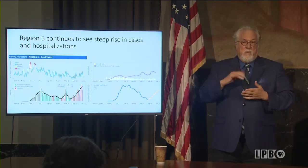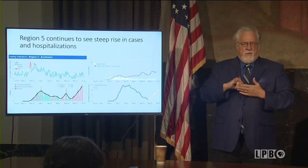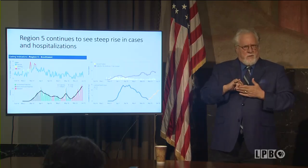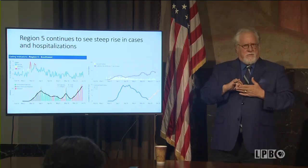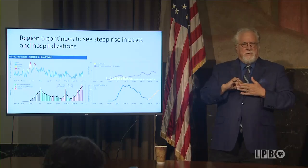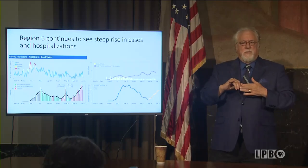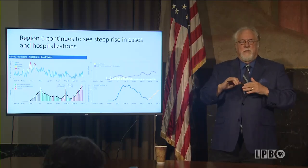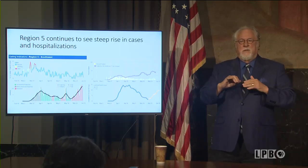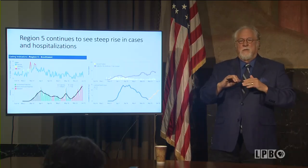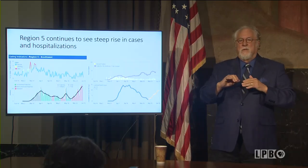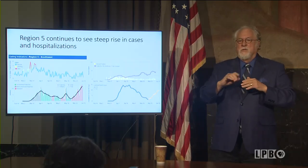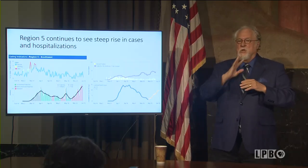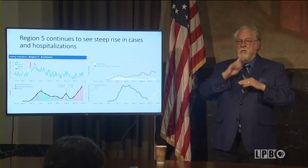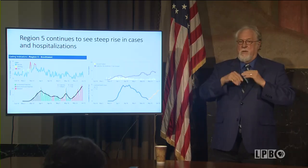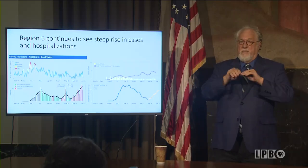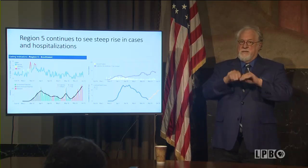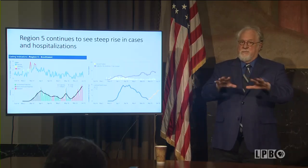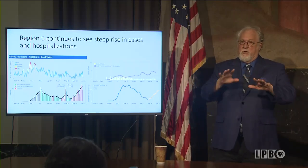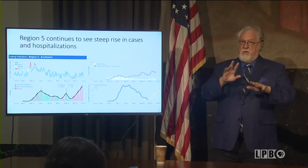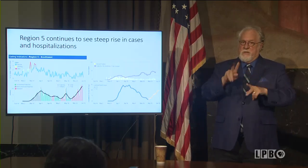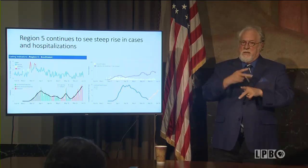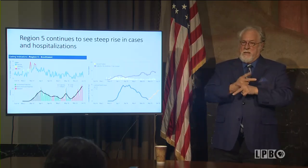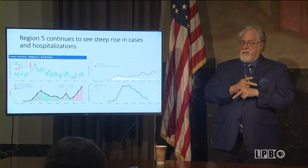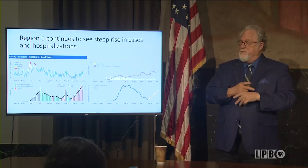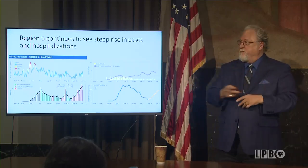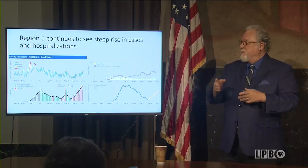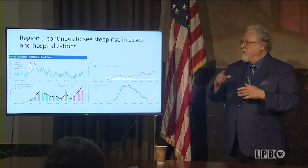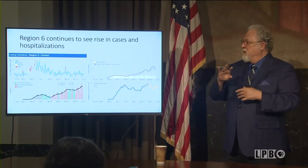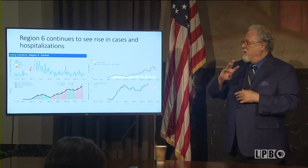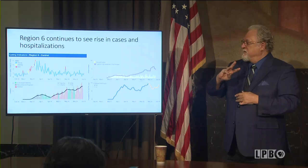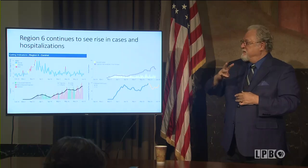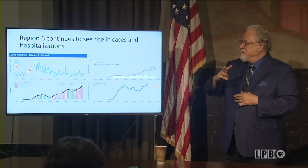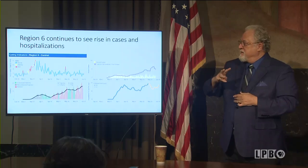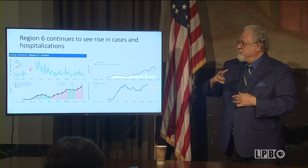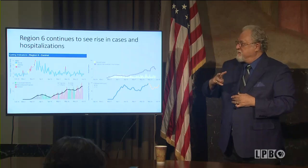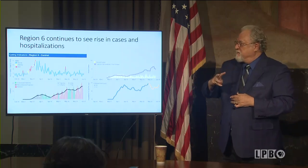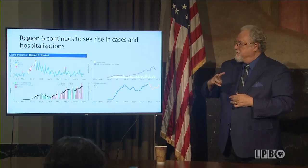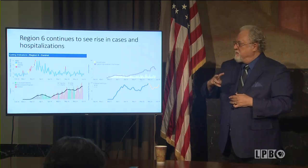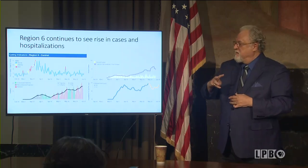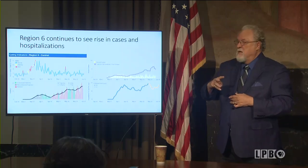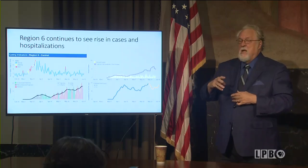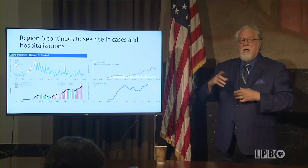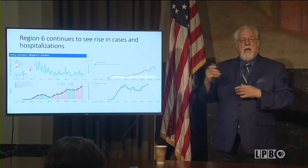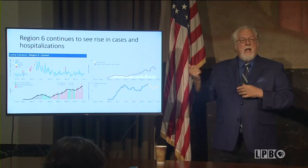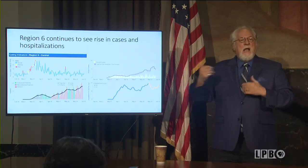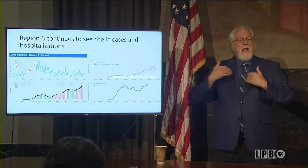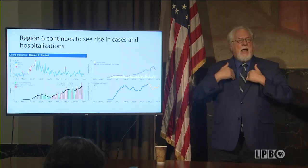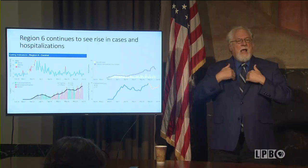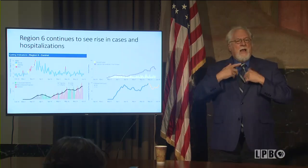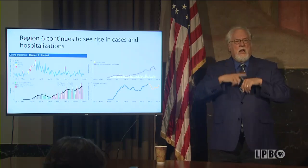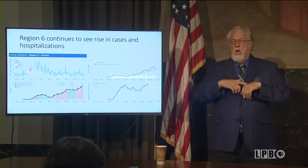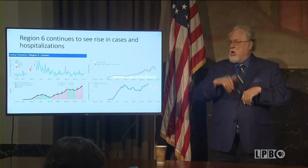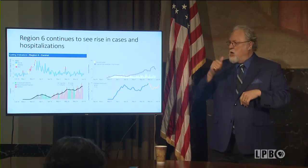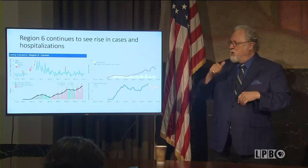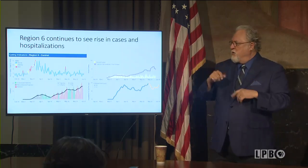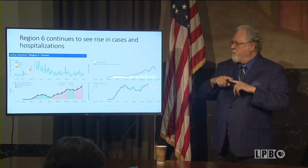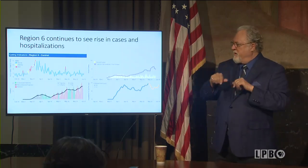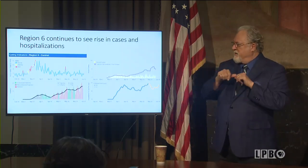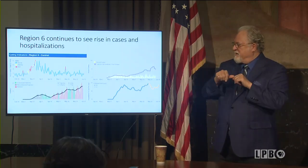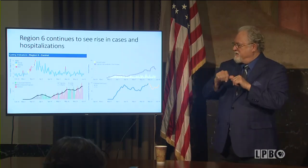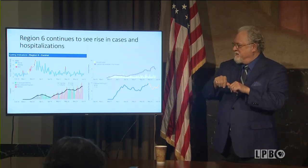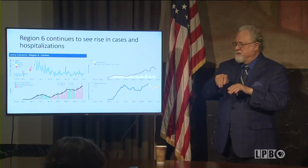spread that's going on in those communities. We look at Region 6. Region 6 has had a longer but